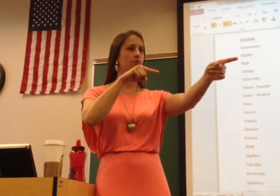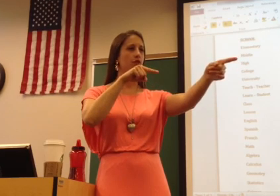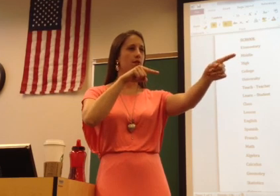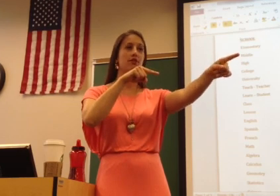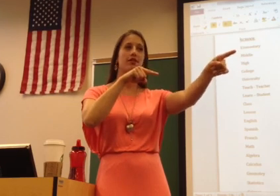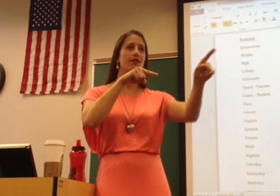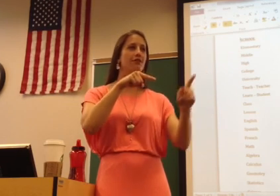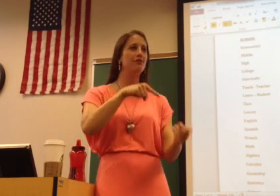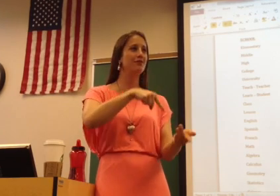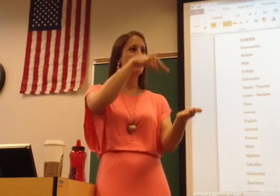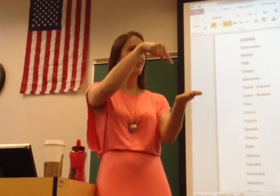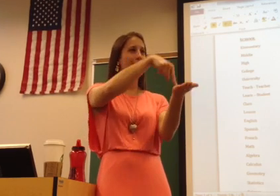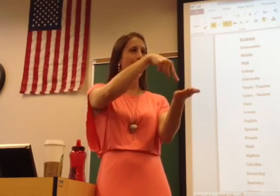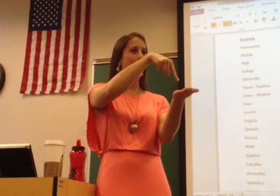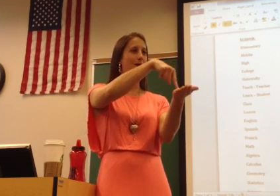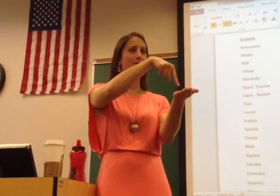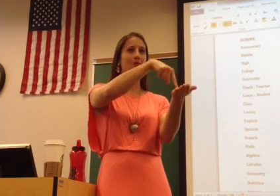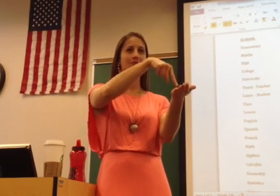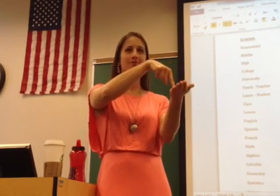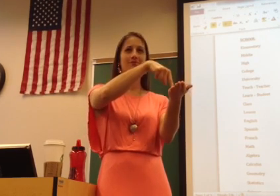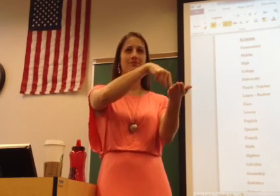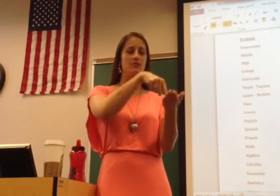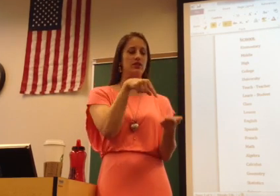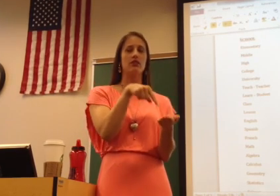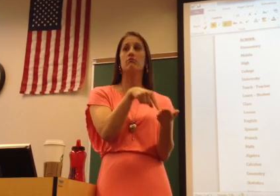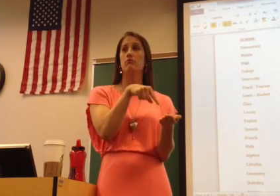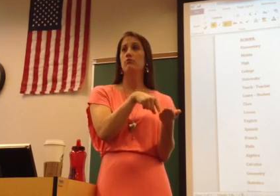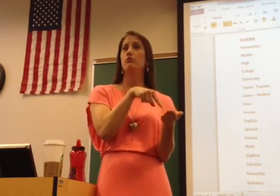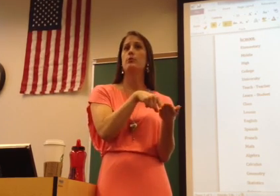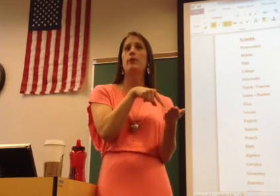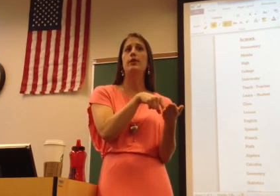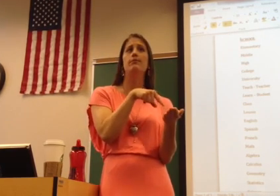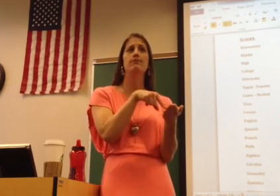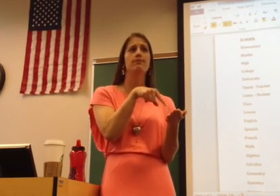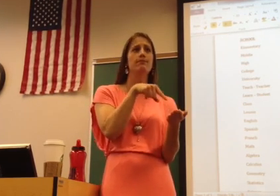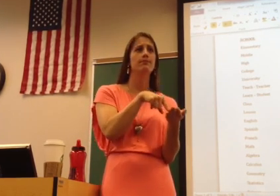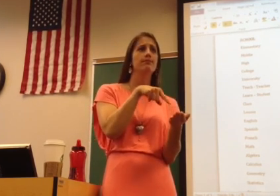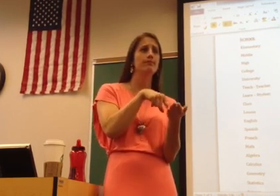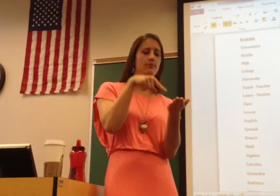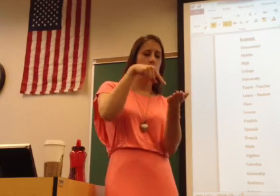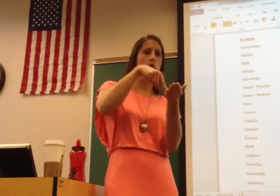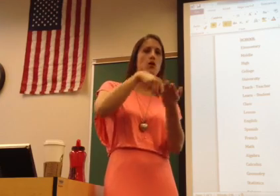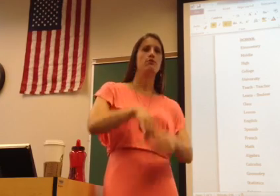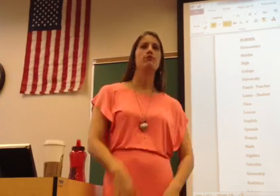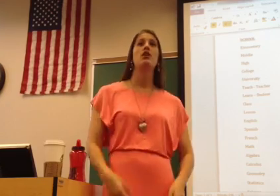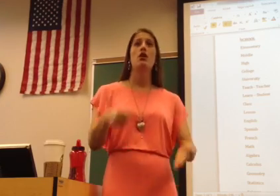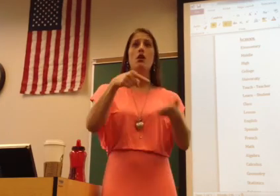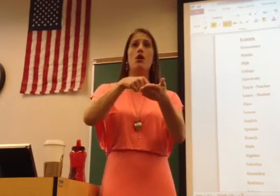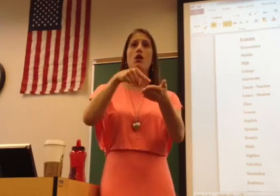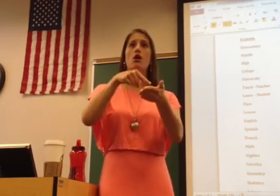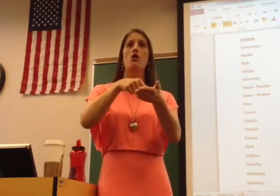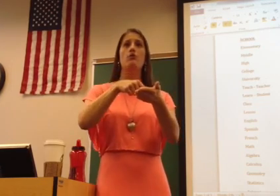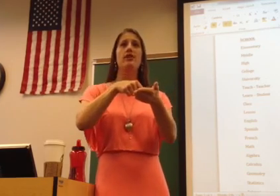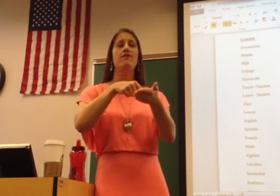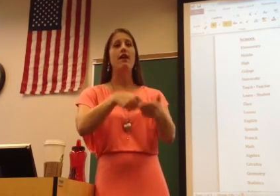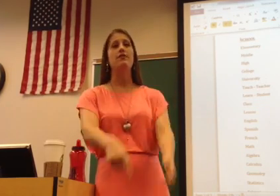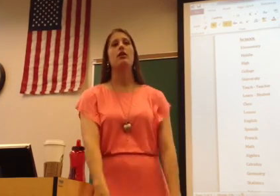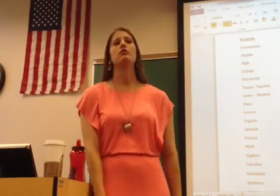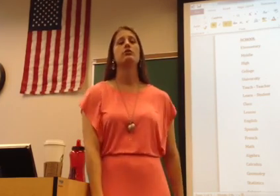Dumb not cut off. O. Means like, it's my money. You owe. Owe me $5.